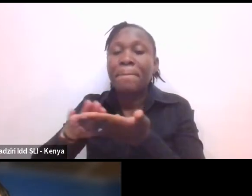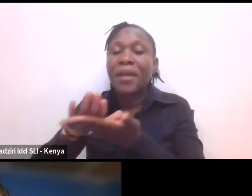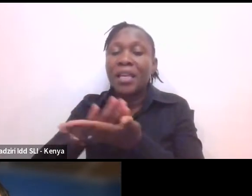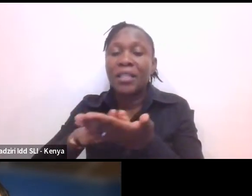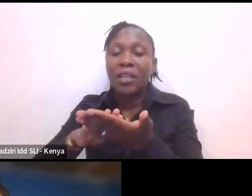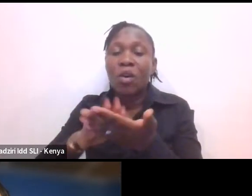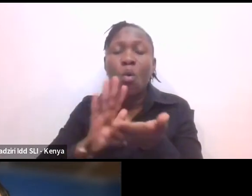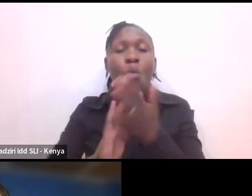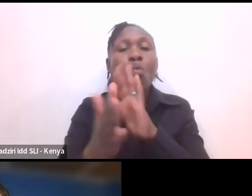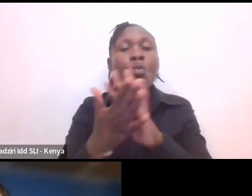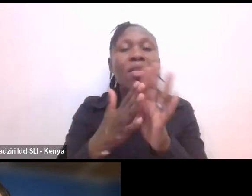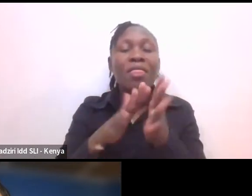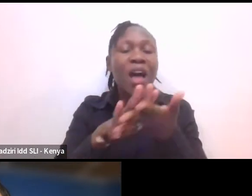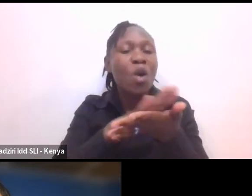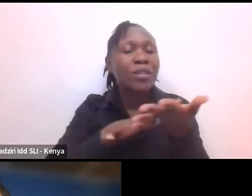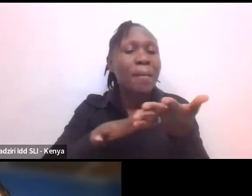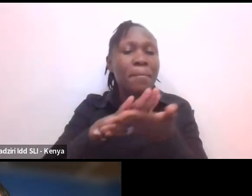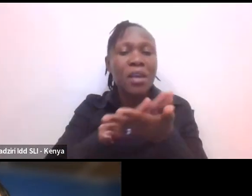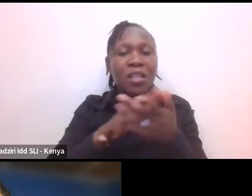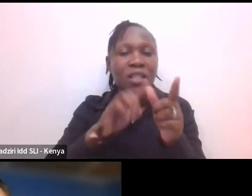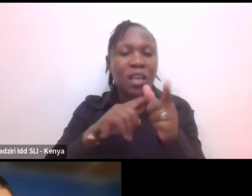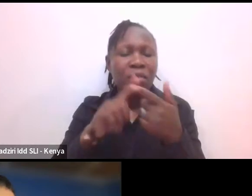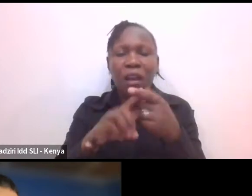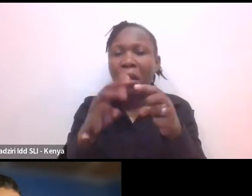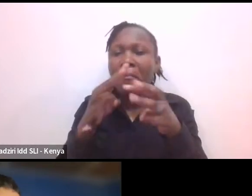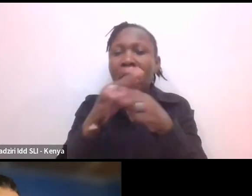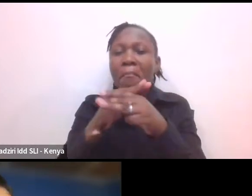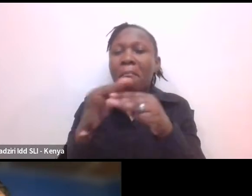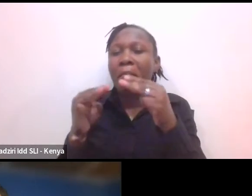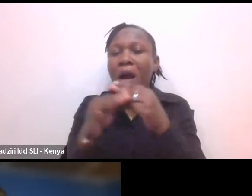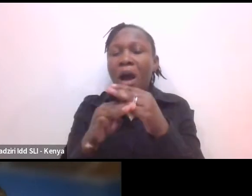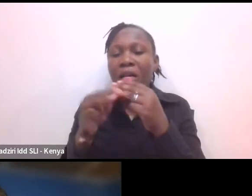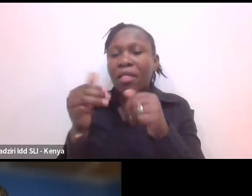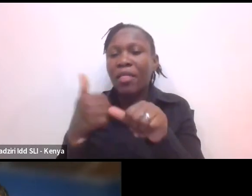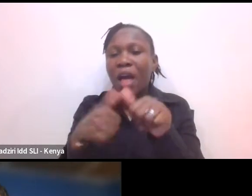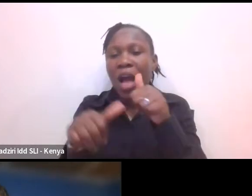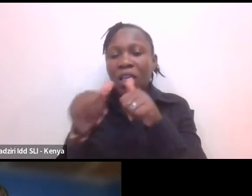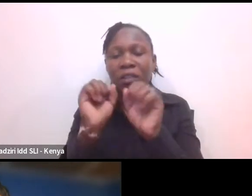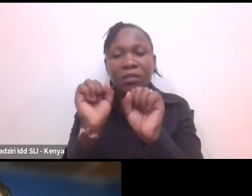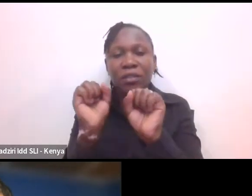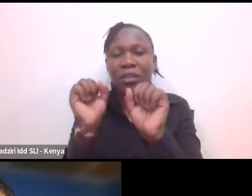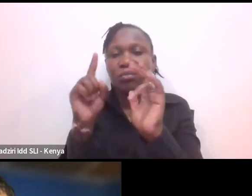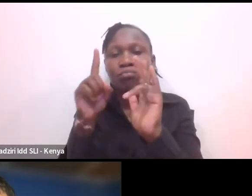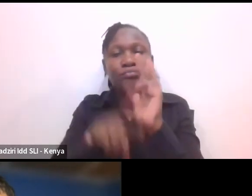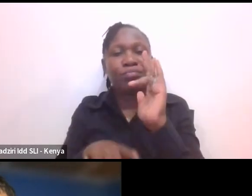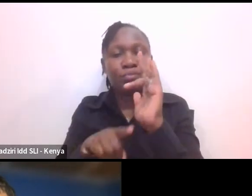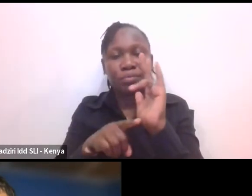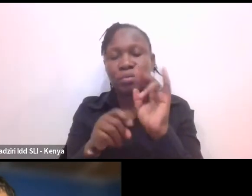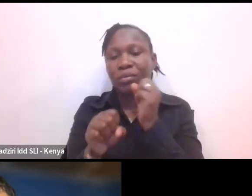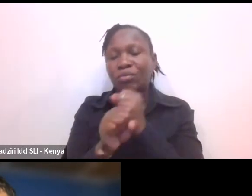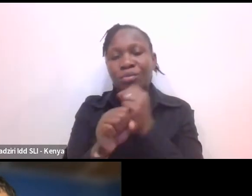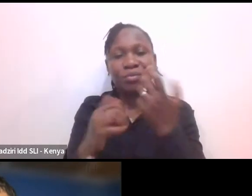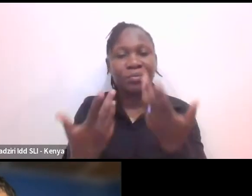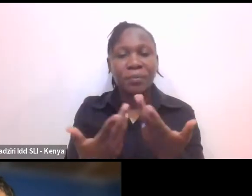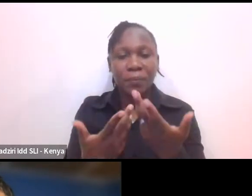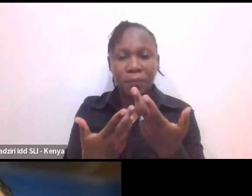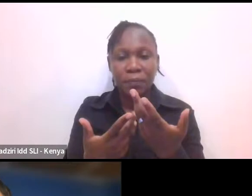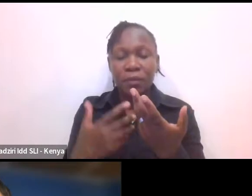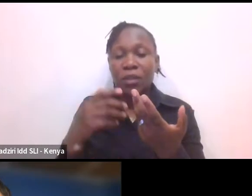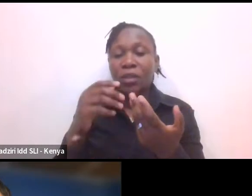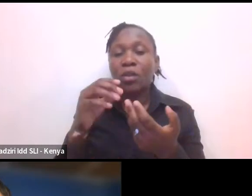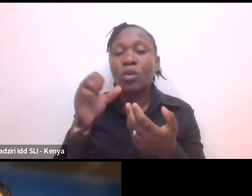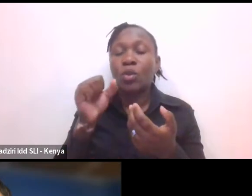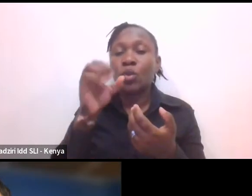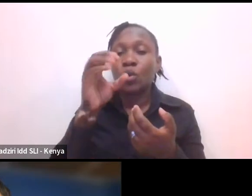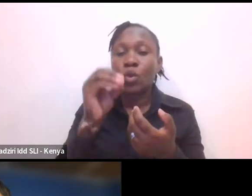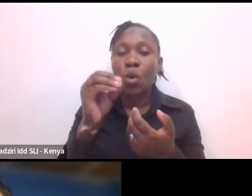was inaccessible to him. So we did multiplication tables, division tables, mental arithmetic. Our curricular content was nothing